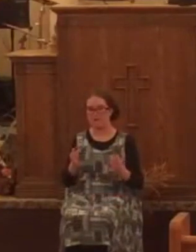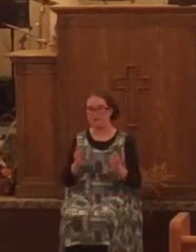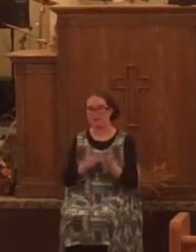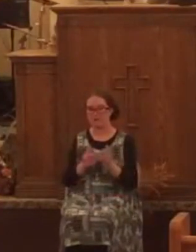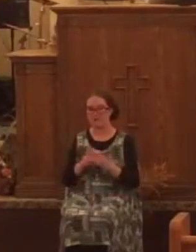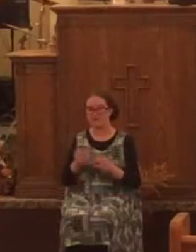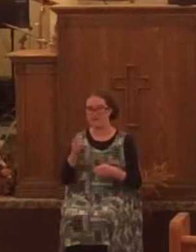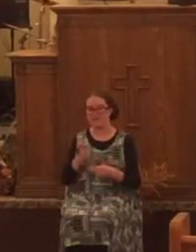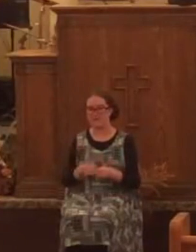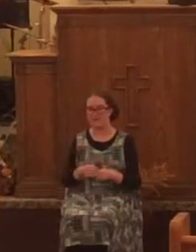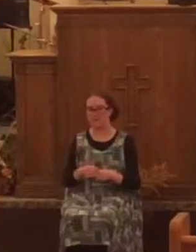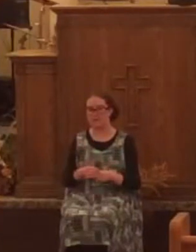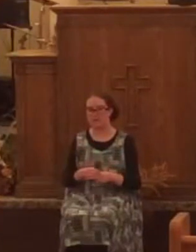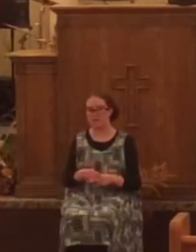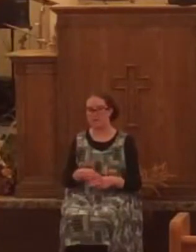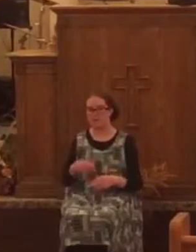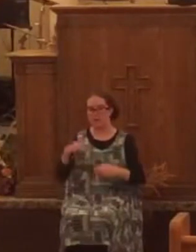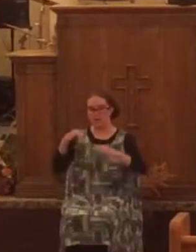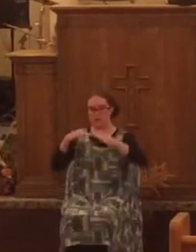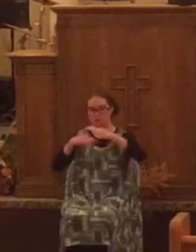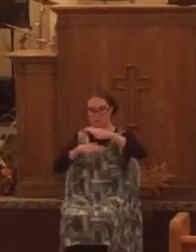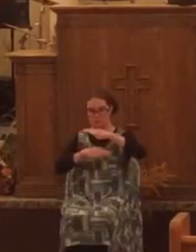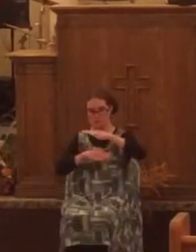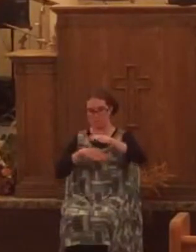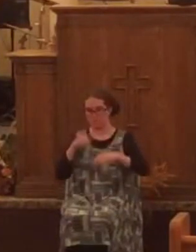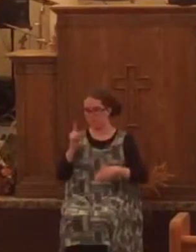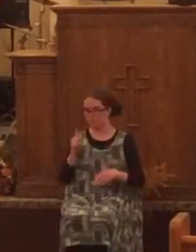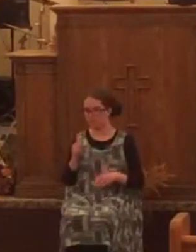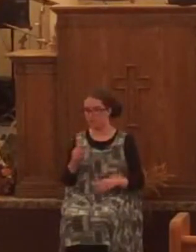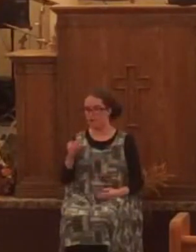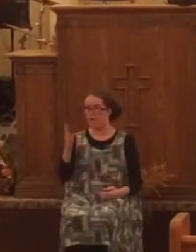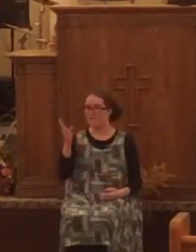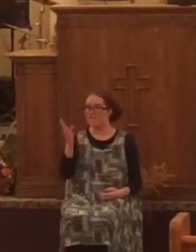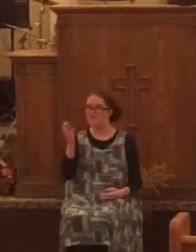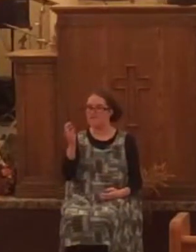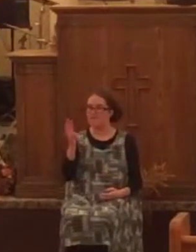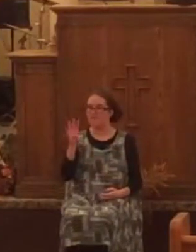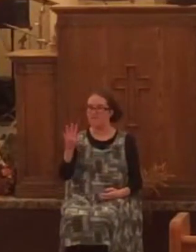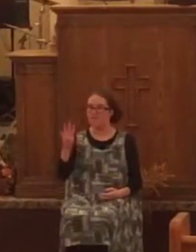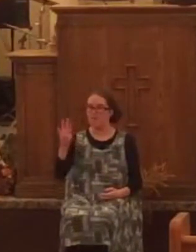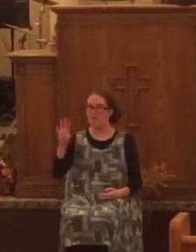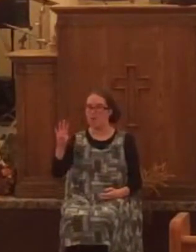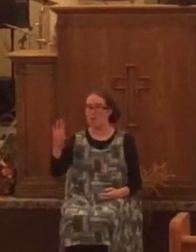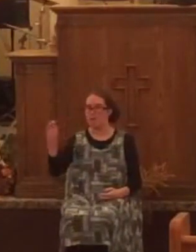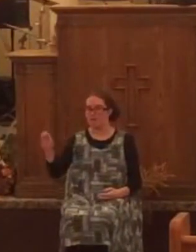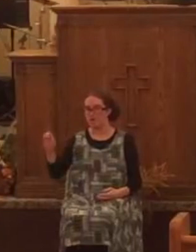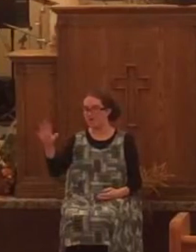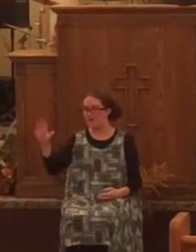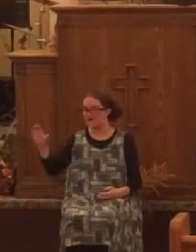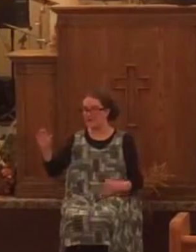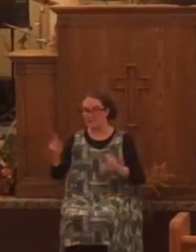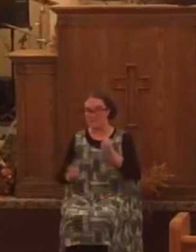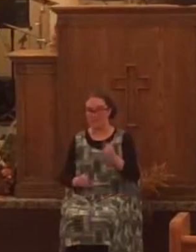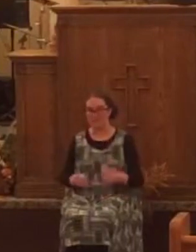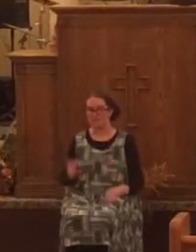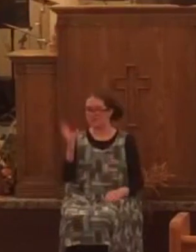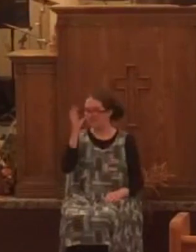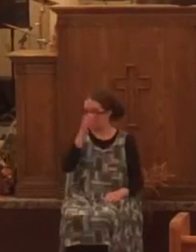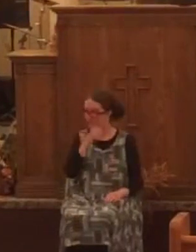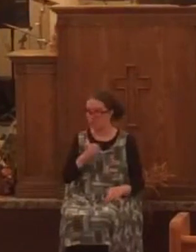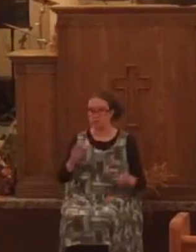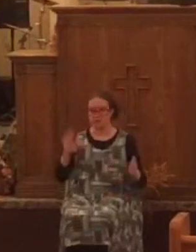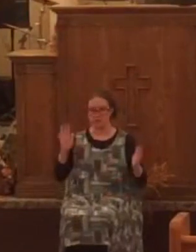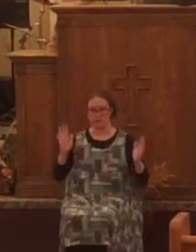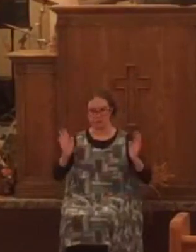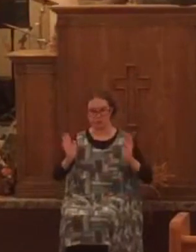apostolics under one roof. There's probably about 400, 500 people there. Wow. I don't know. Just guessing, it was